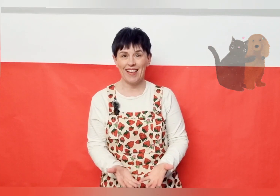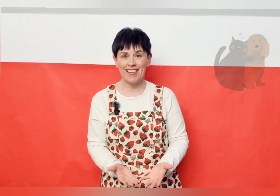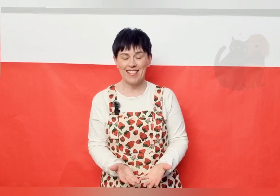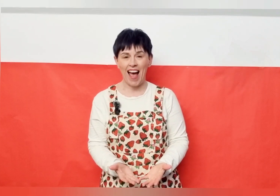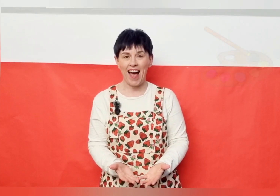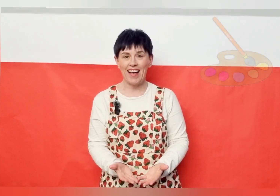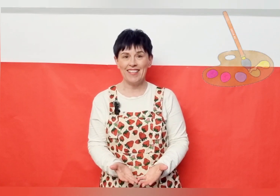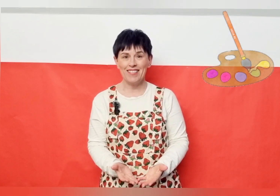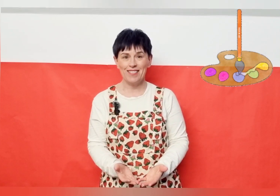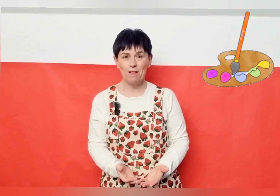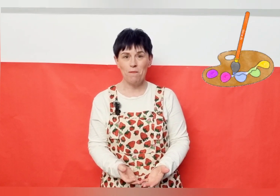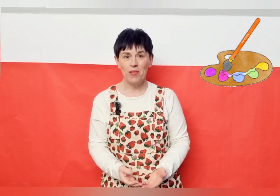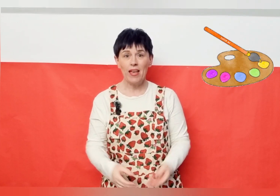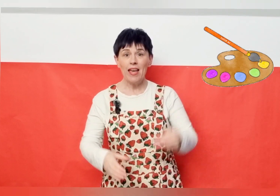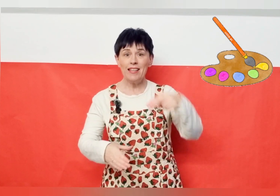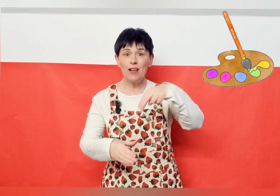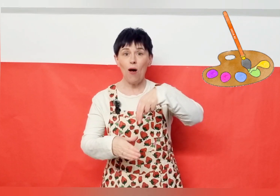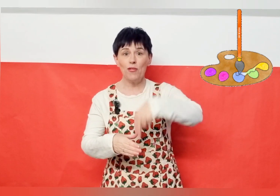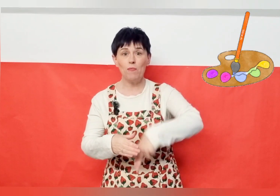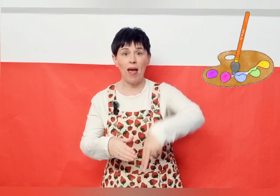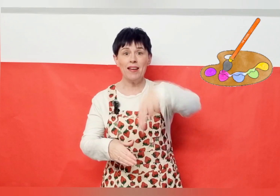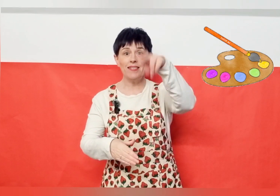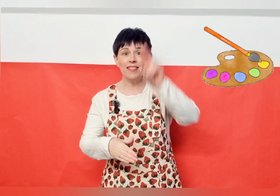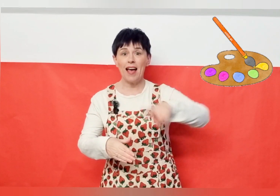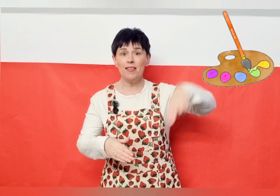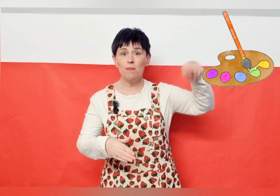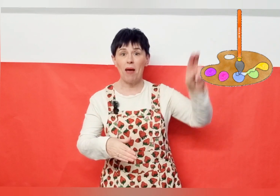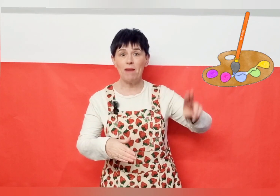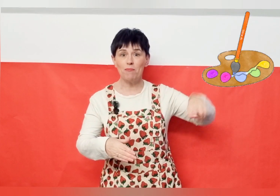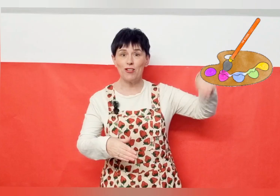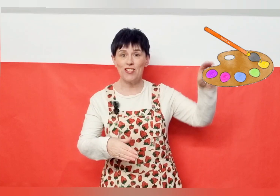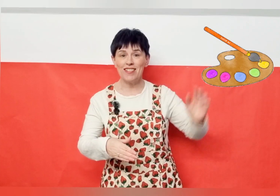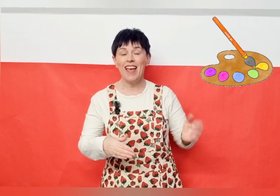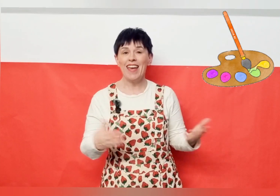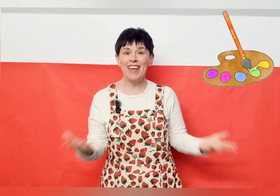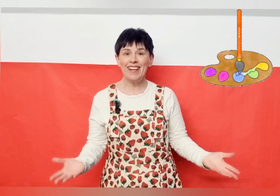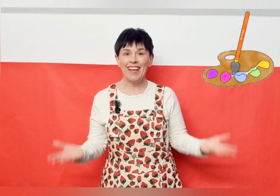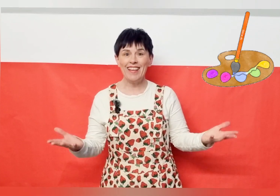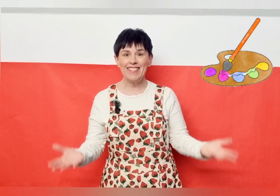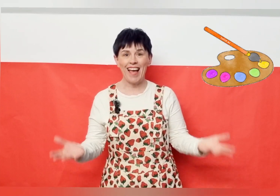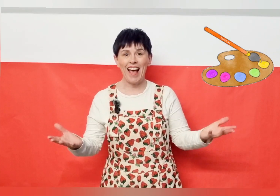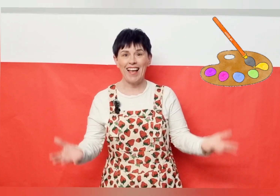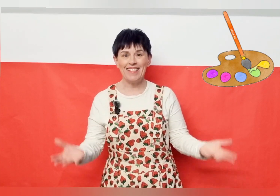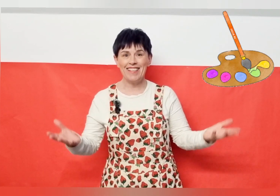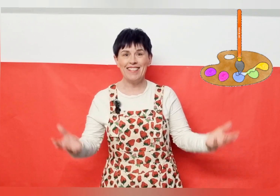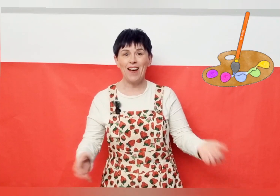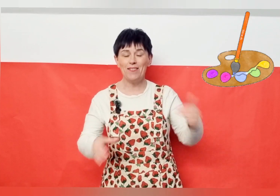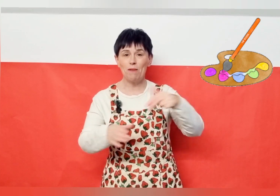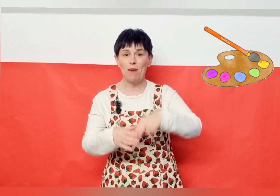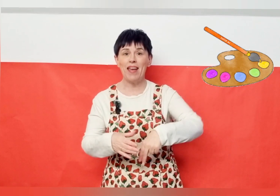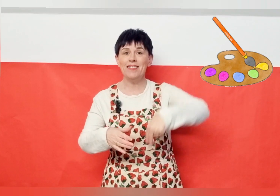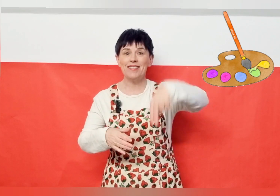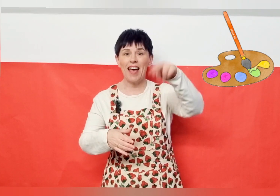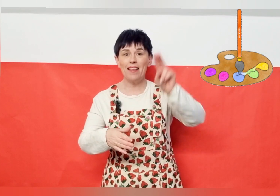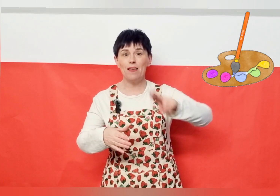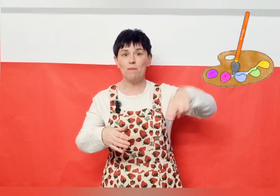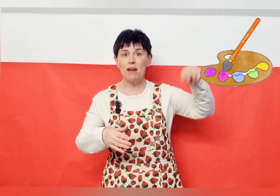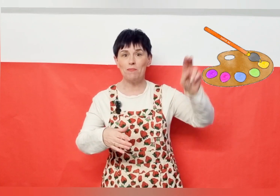His hands. He's got the paints and the paintbrushes in His hands. He's got the paints and the